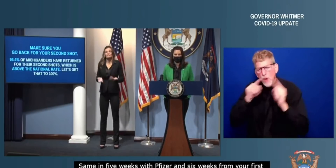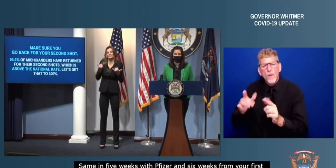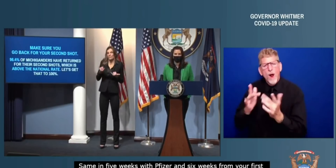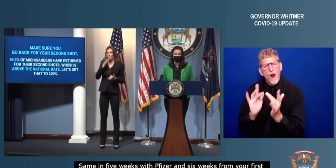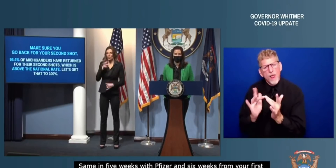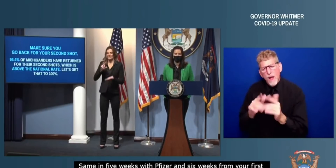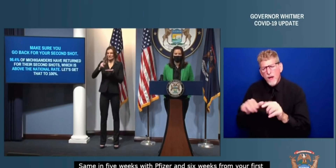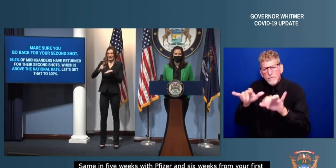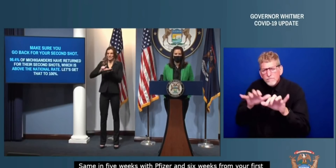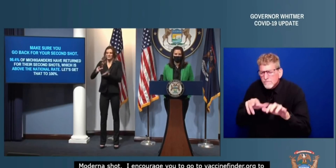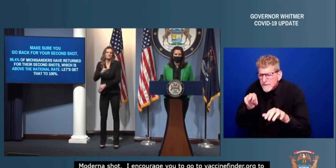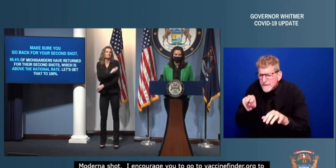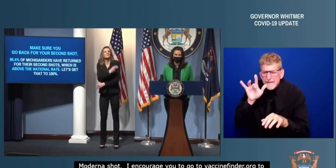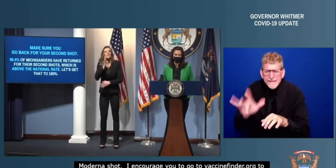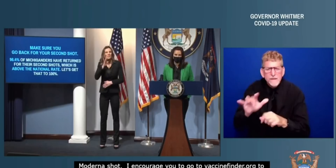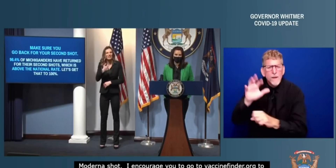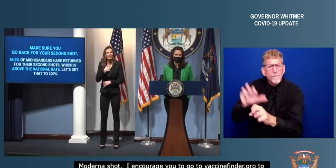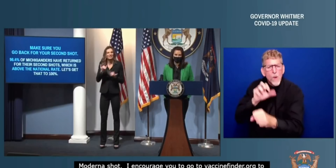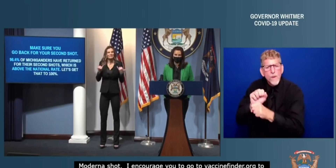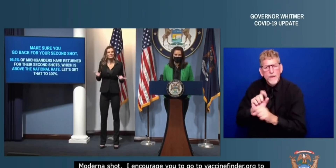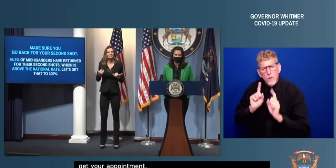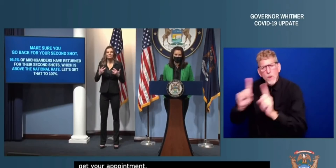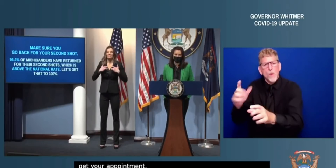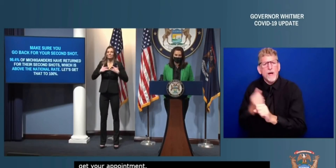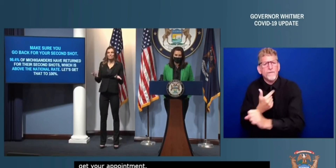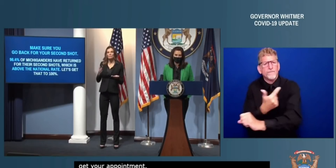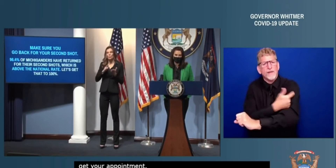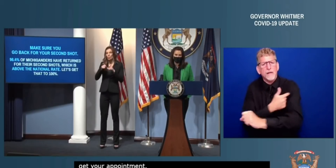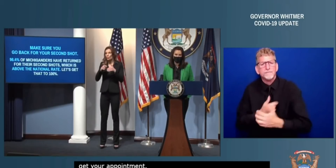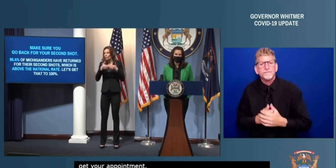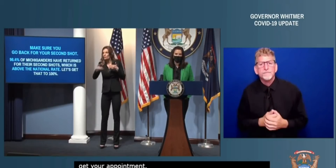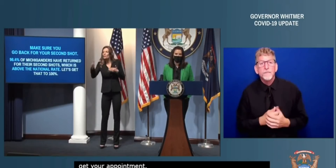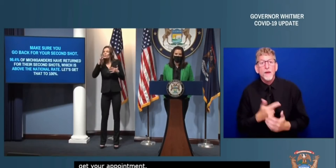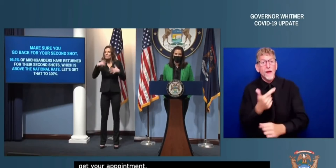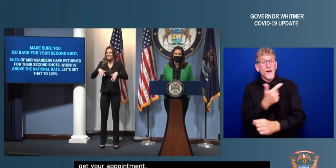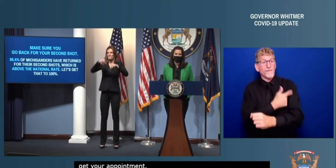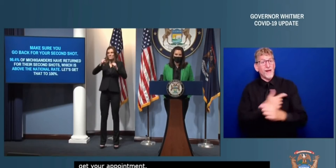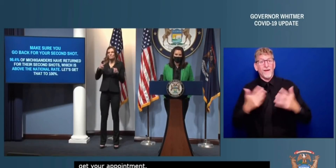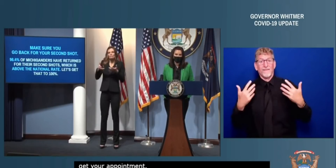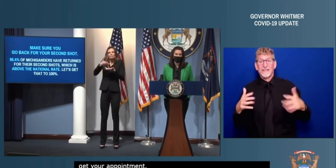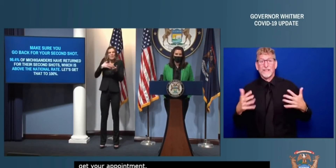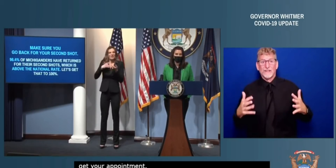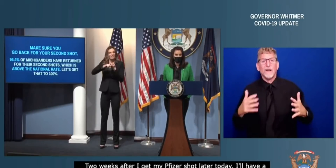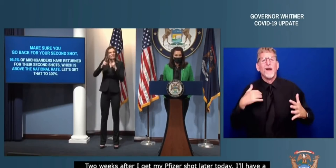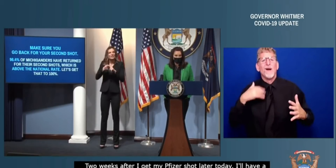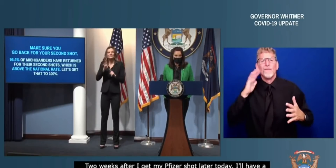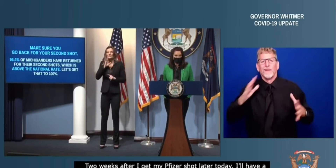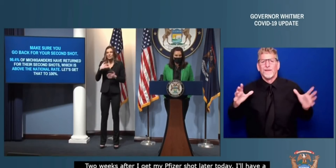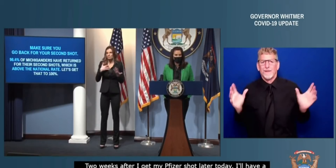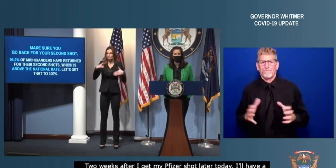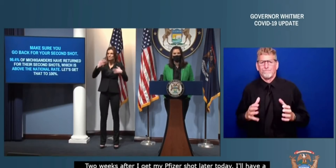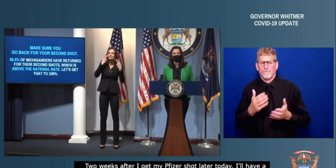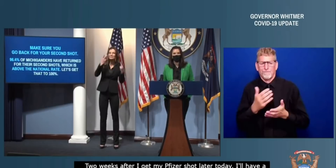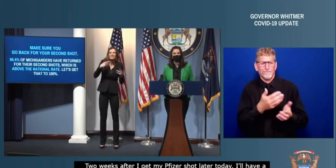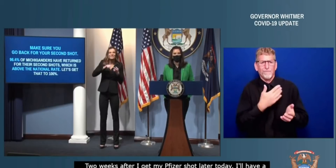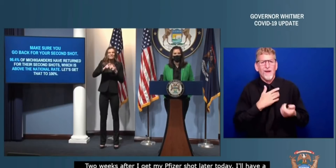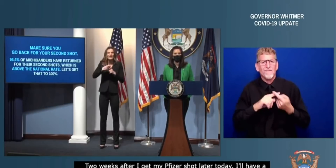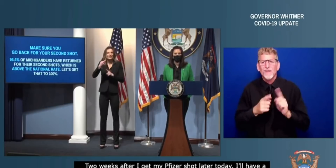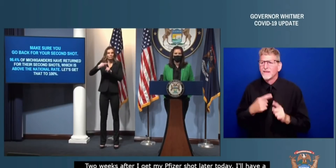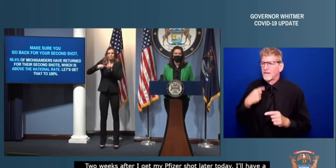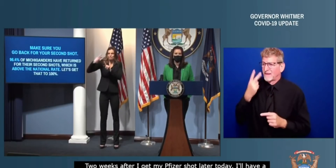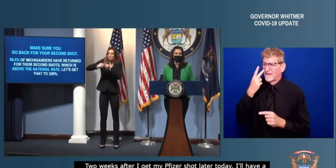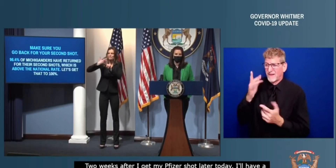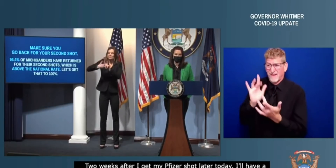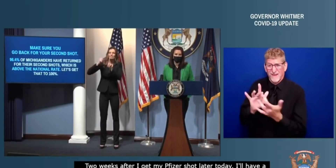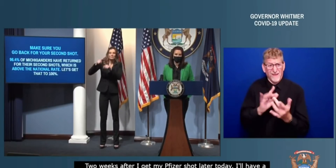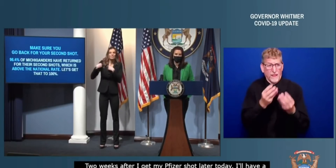going to have a small gathering with a handful of my close friends who I haven't seen in months. We're going to have a few Oberons, we're going to share some laughs,